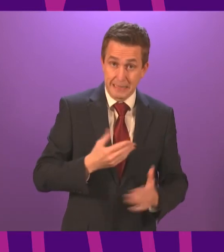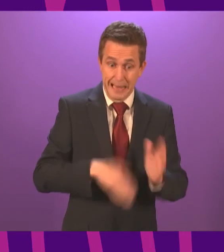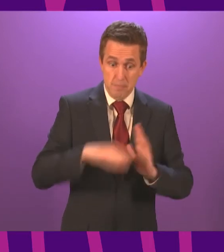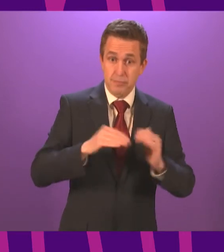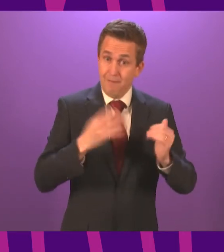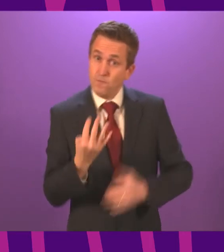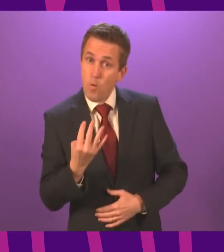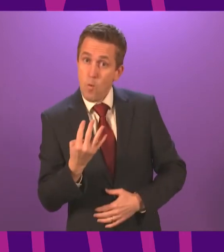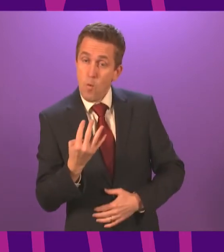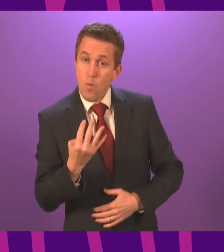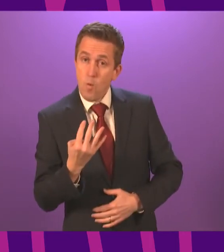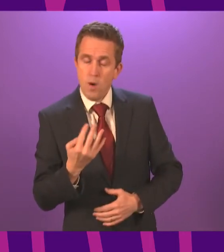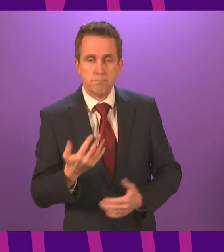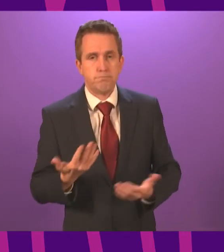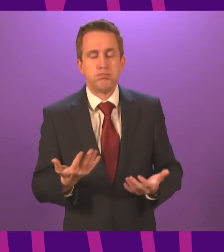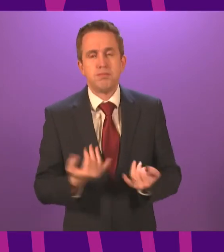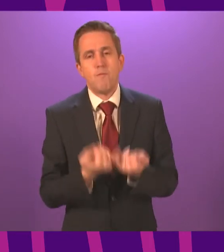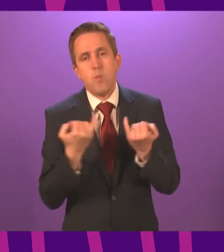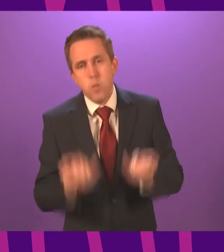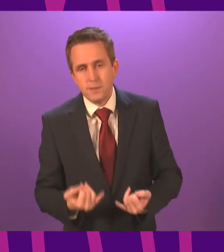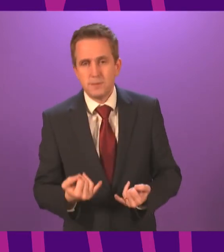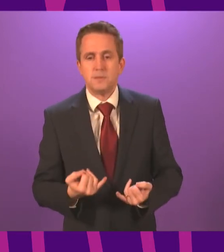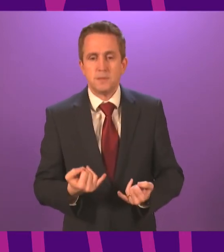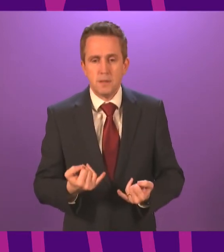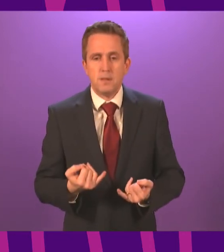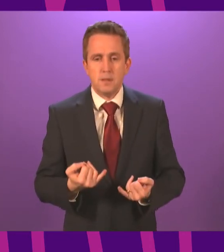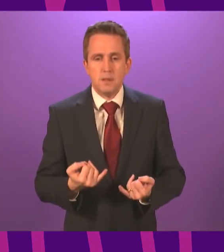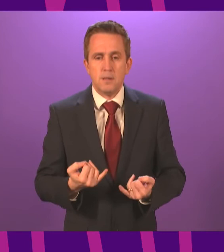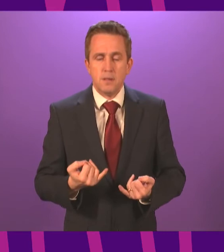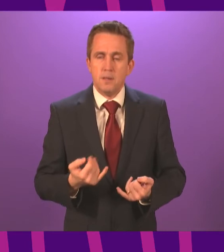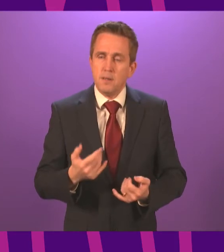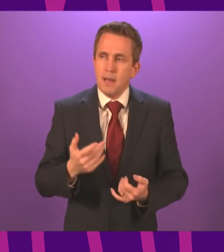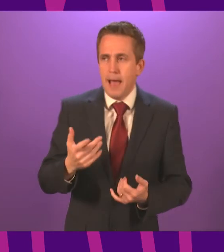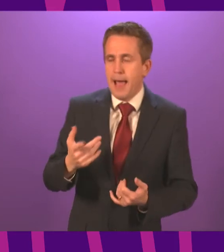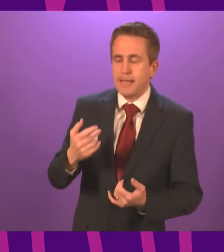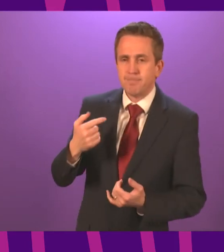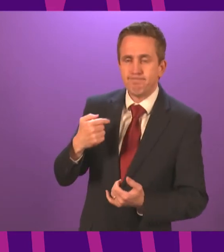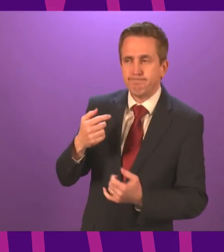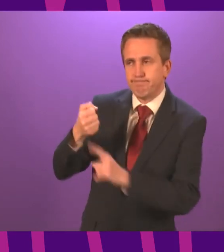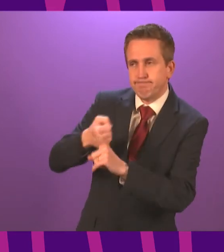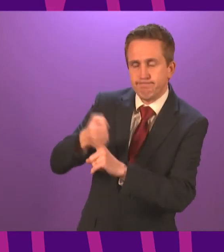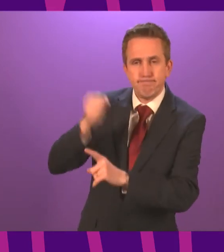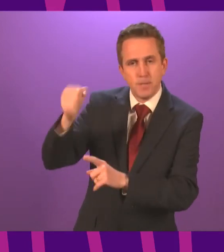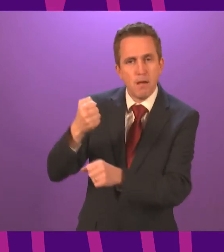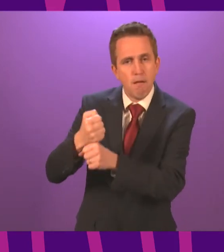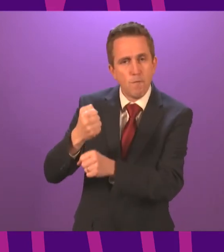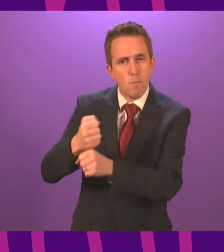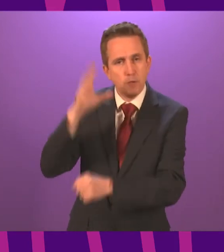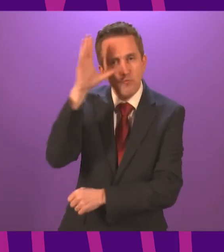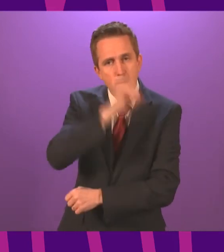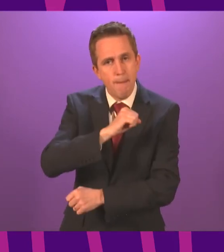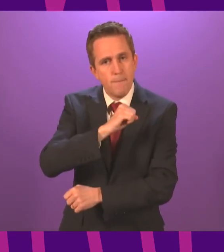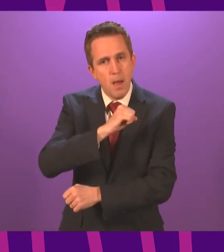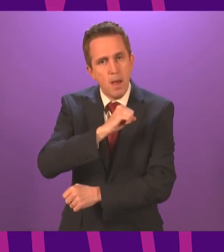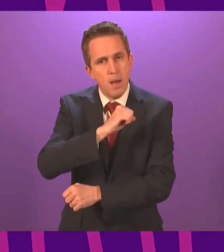restrict her ability to interact with others even further. I urge the government not to forget the importance of protecting mental health